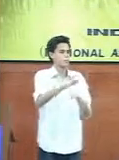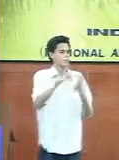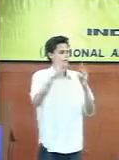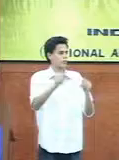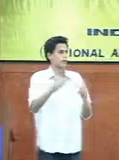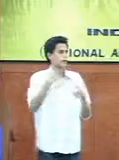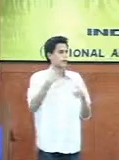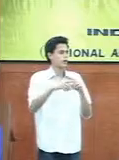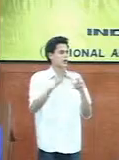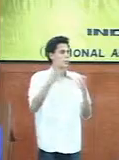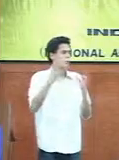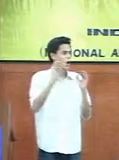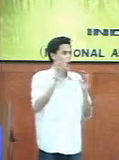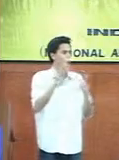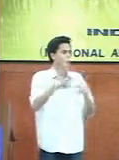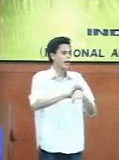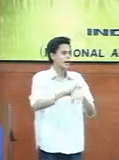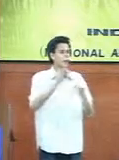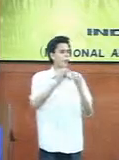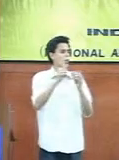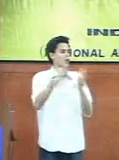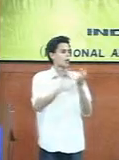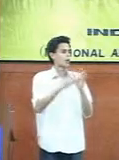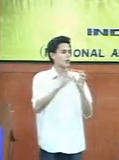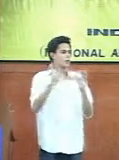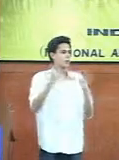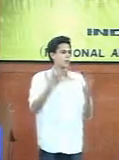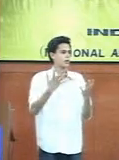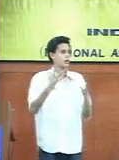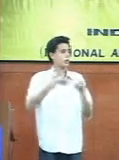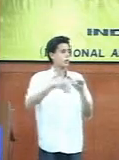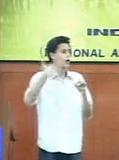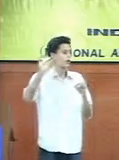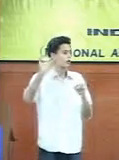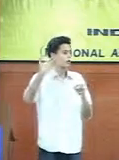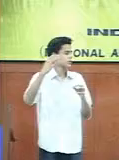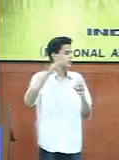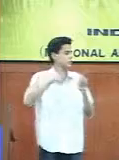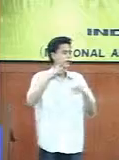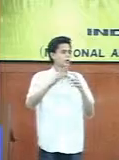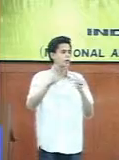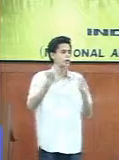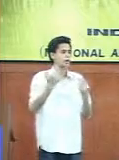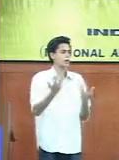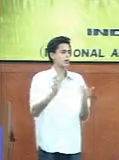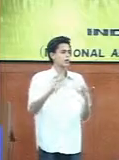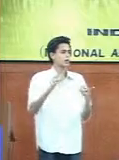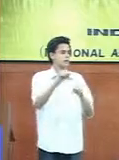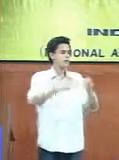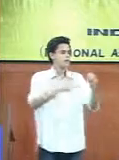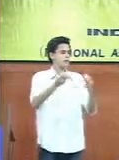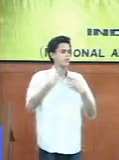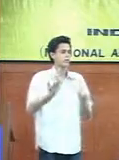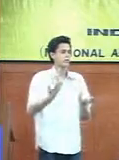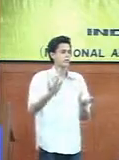is no accessibility, there are no proper medical boards, and there are no qualified people available to give those